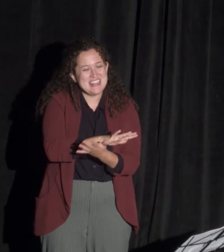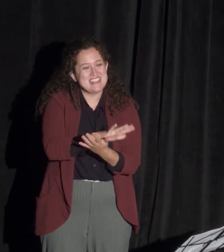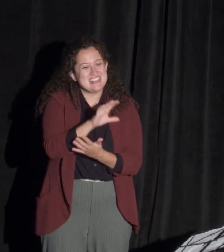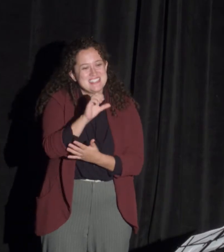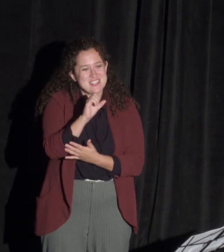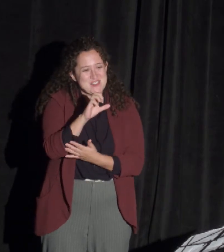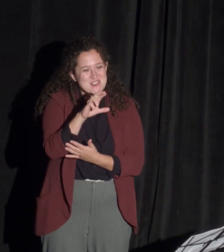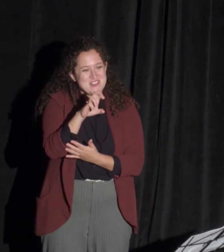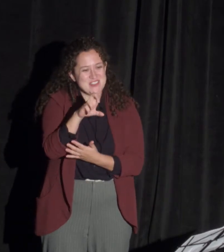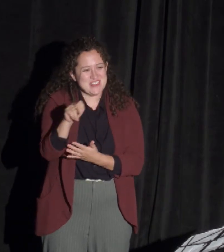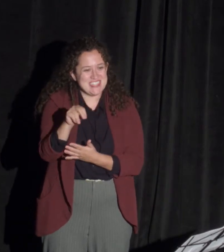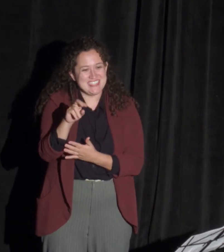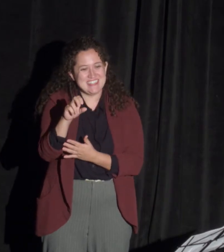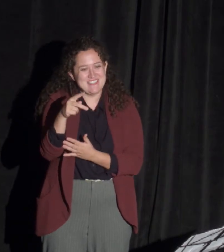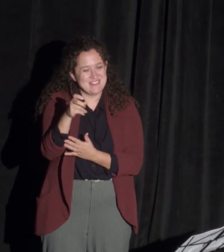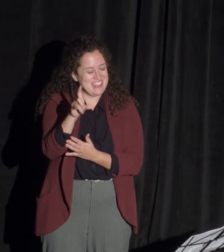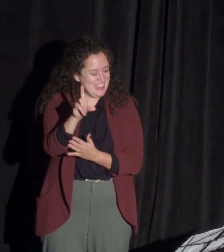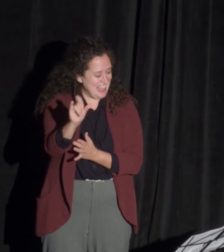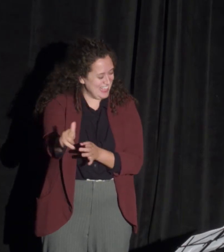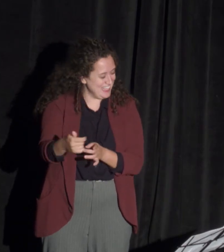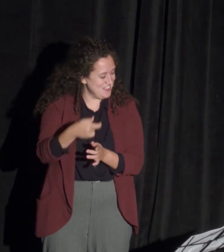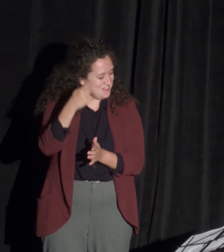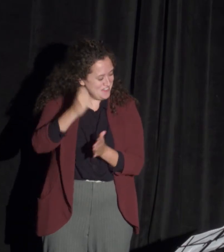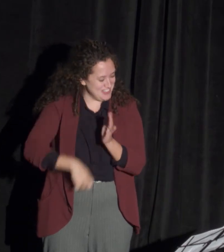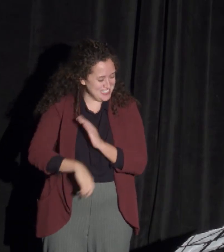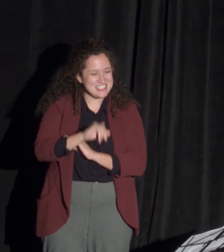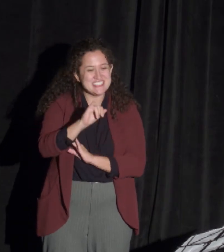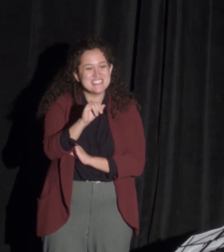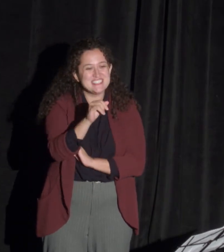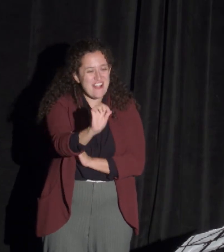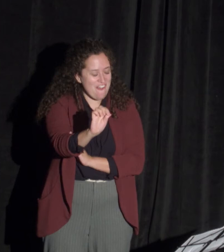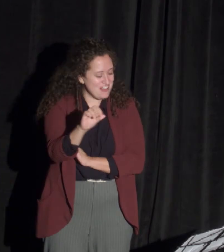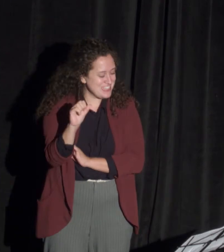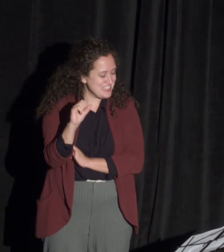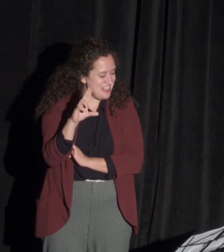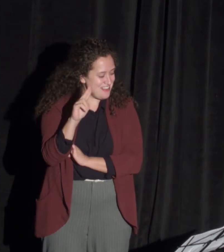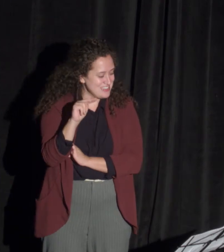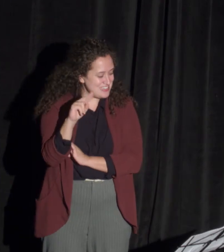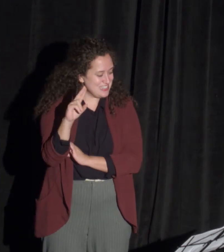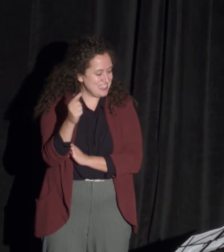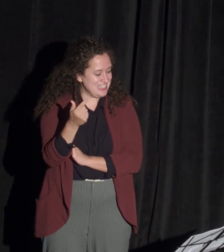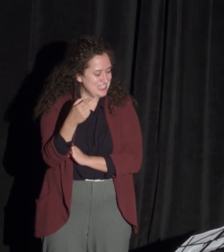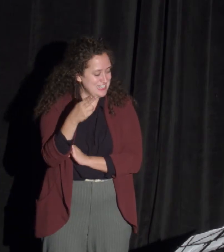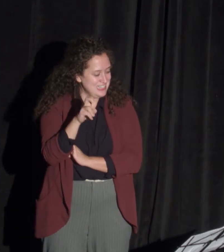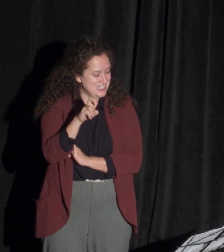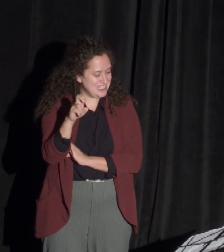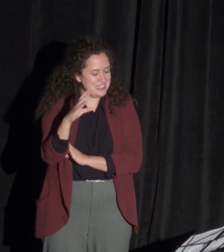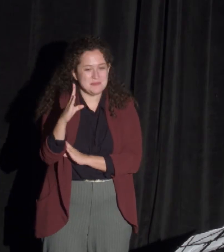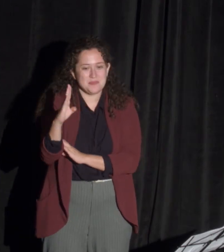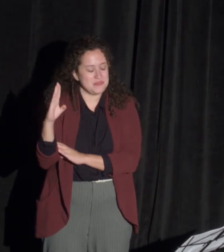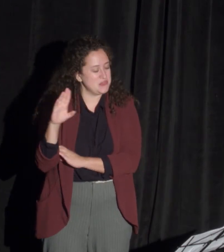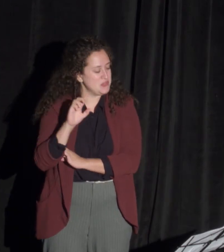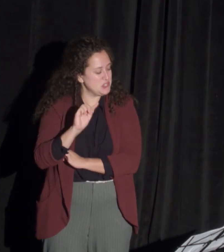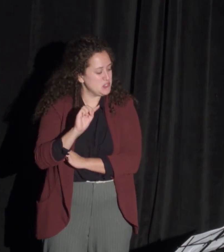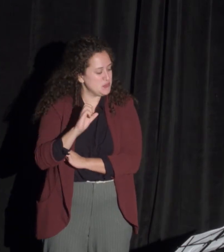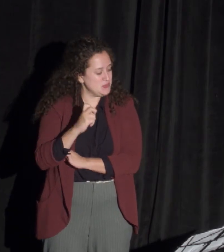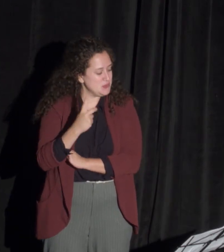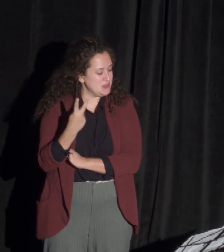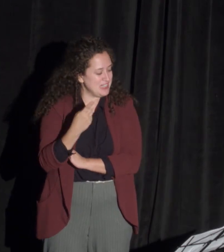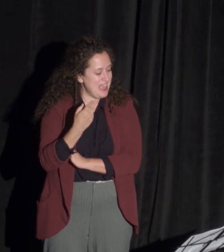by Jo Sung-hee, Yu Kang Seo-ae, and Yoon Sung-min, directed by Jo